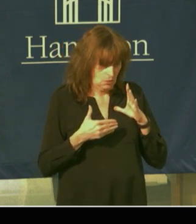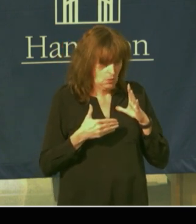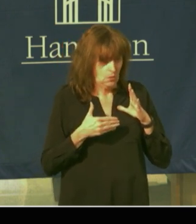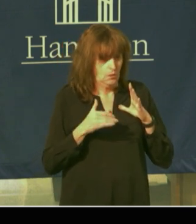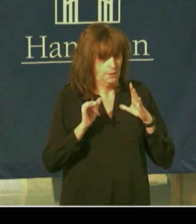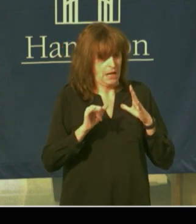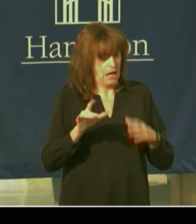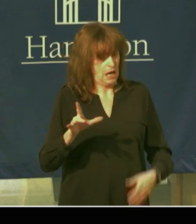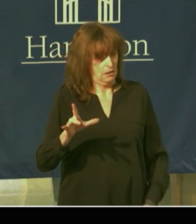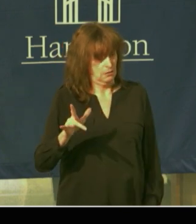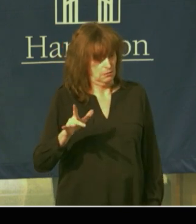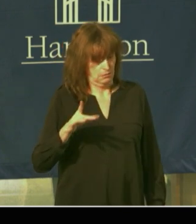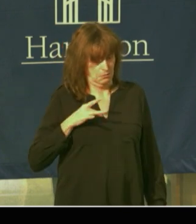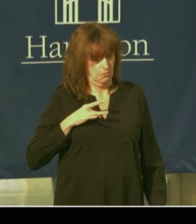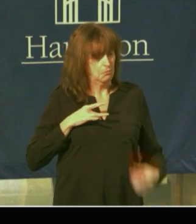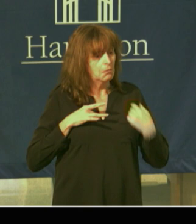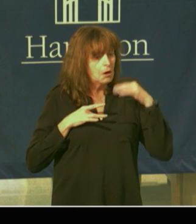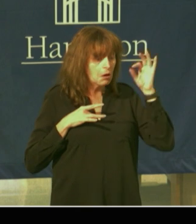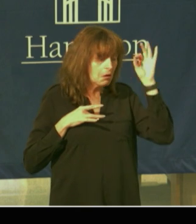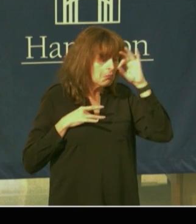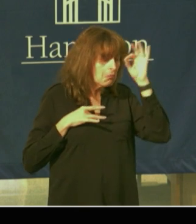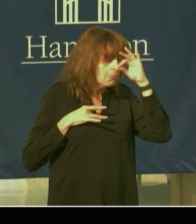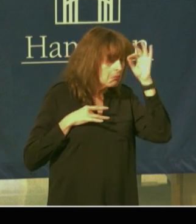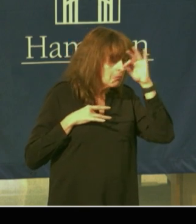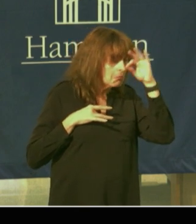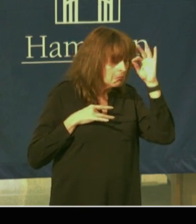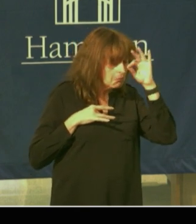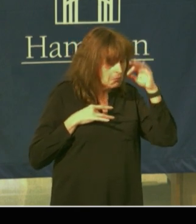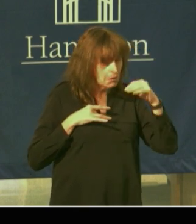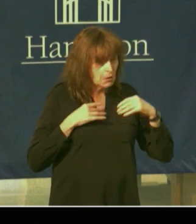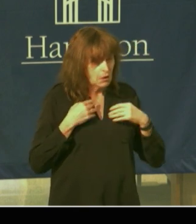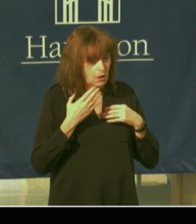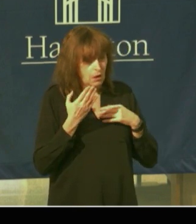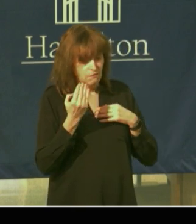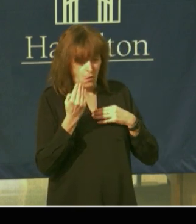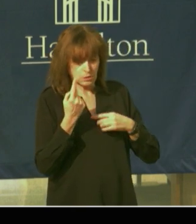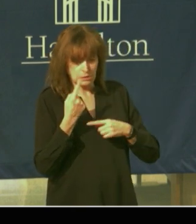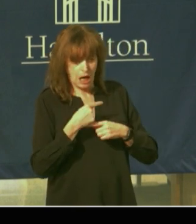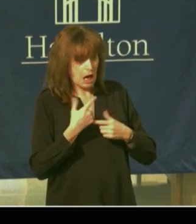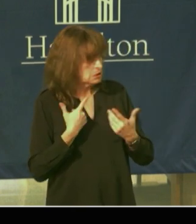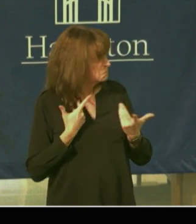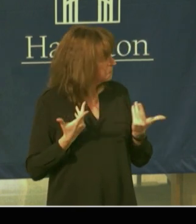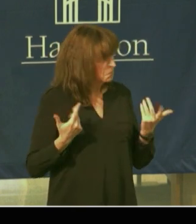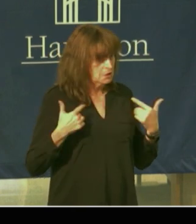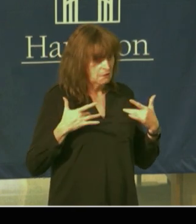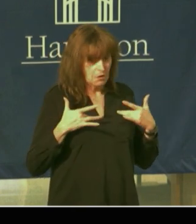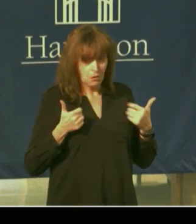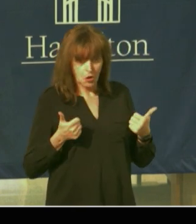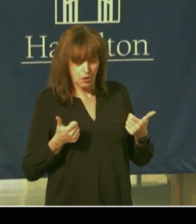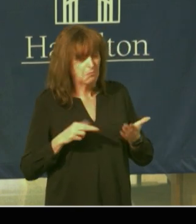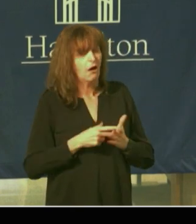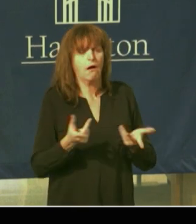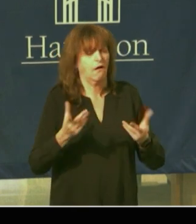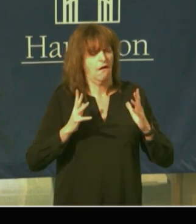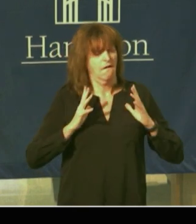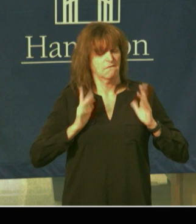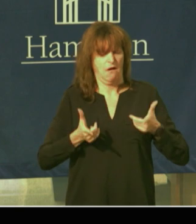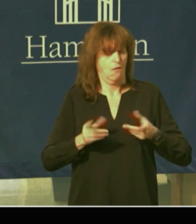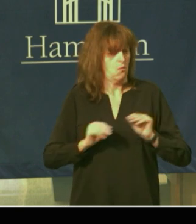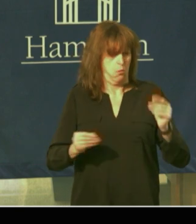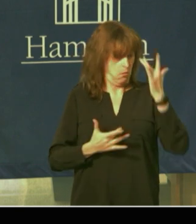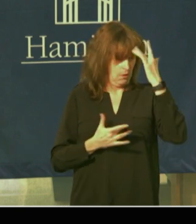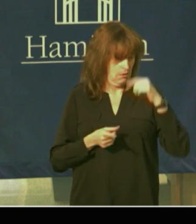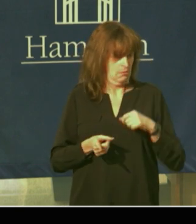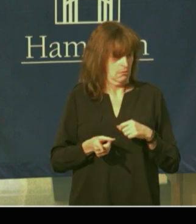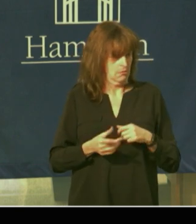infected, then you weren't infected. Because if the virus got into your body at that point, then you would be symptomatic before day